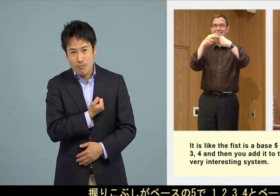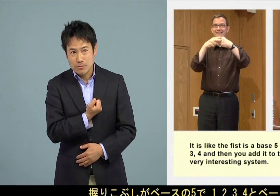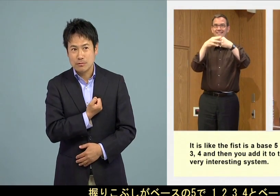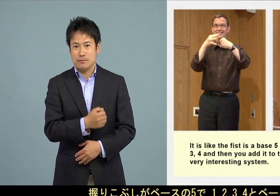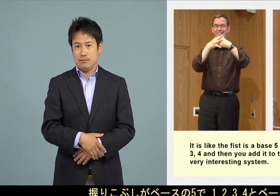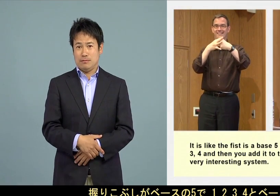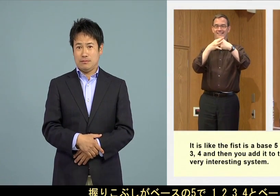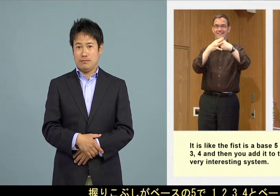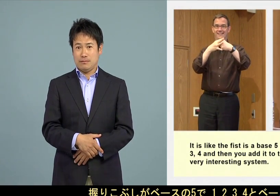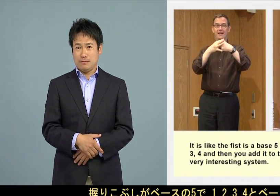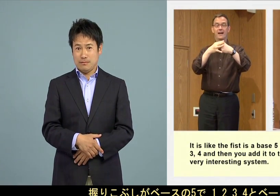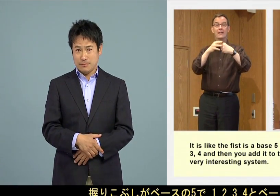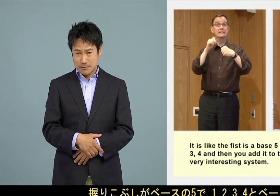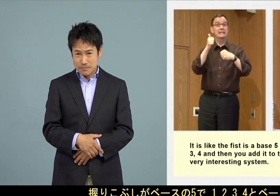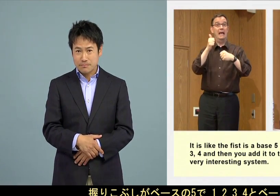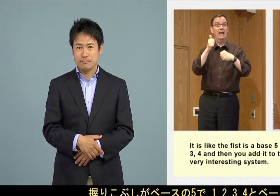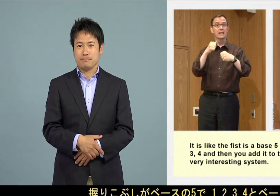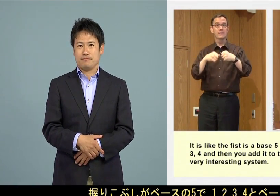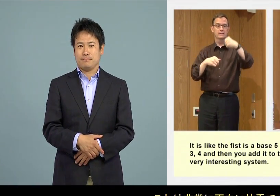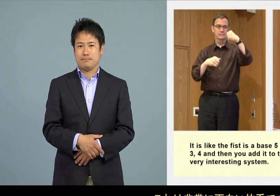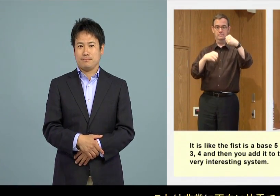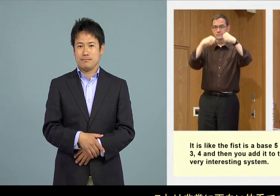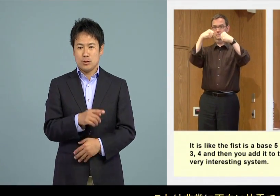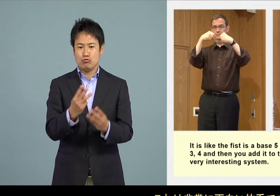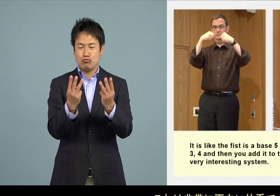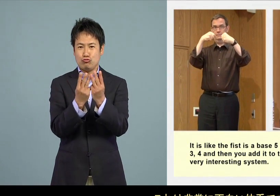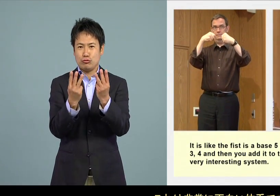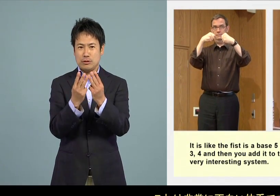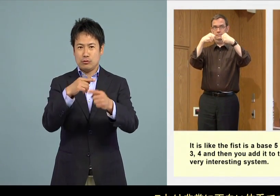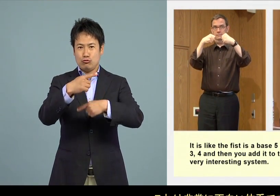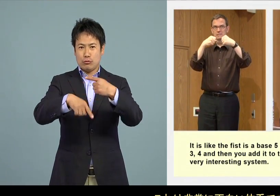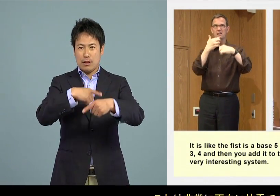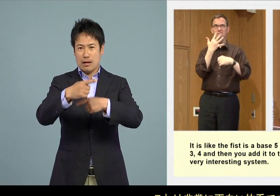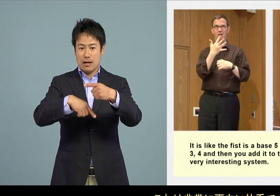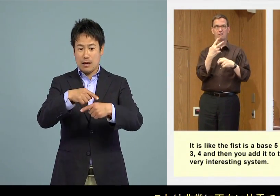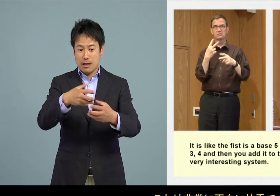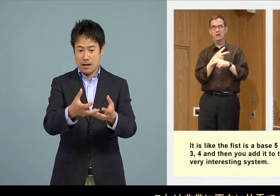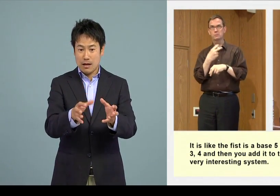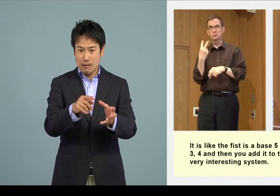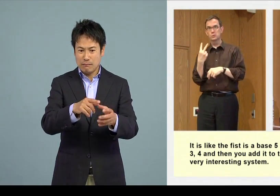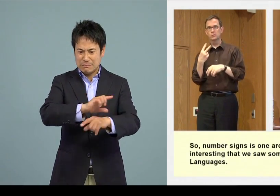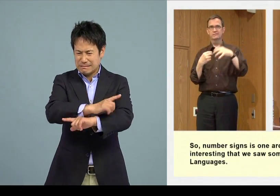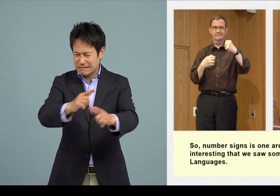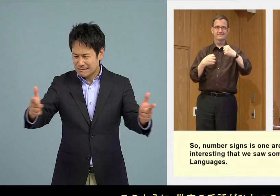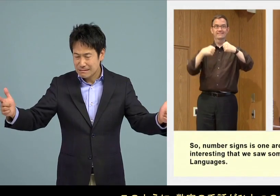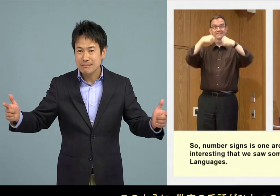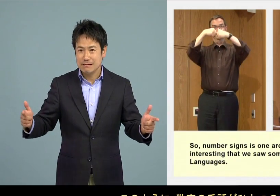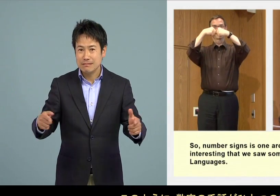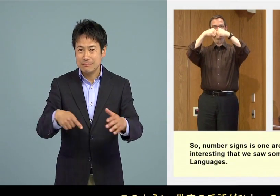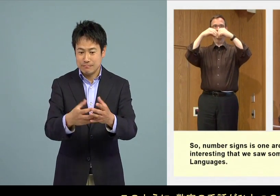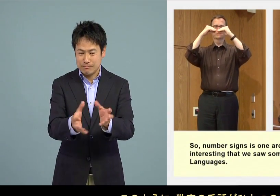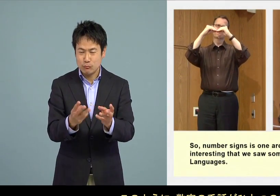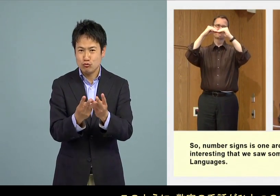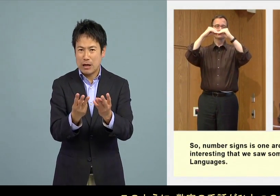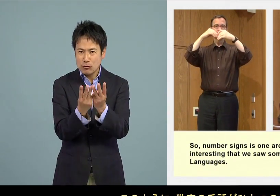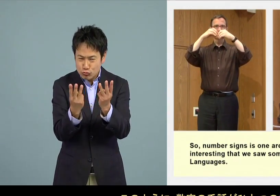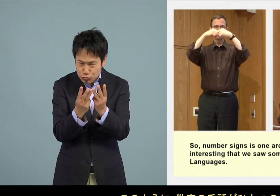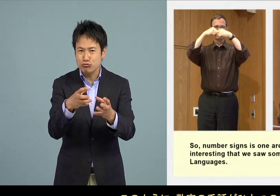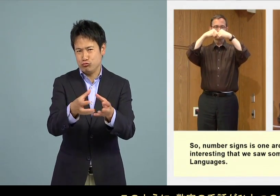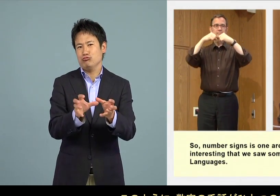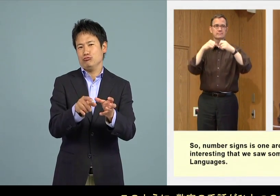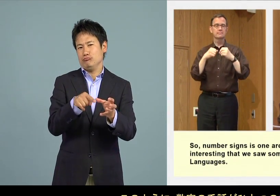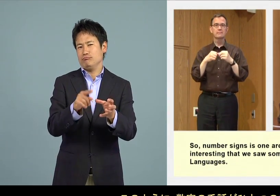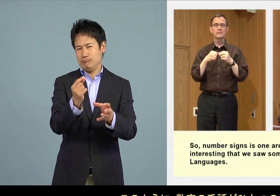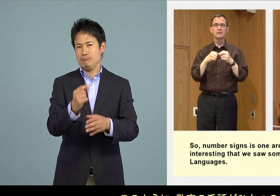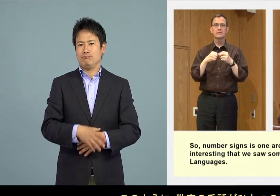is 2 of those fists. So it's a very interesting system. So number signs is one area,